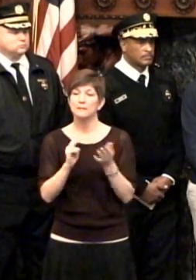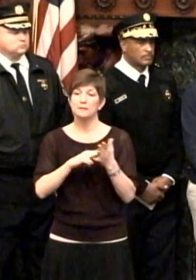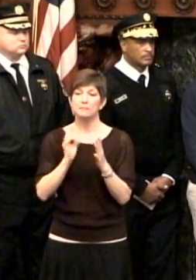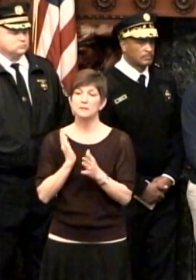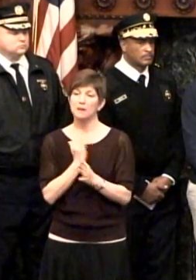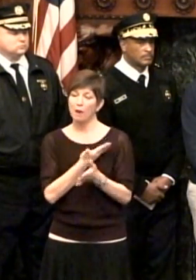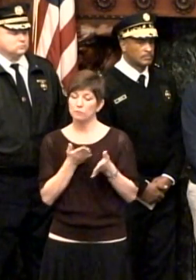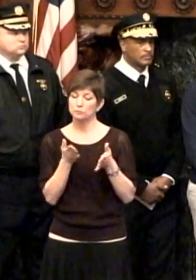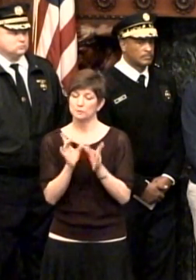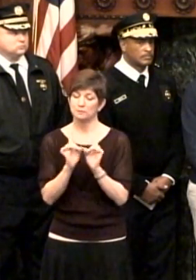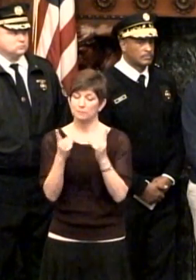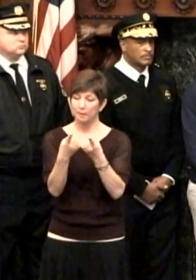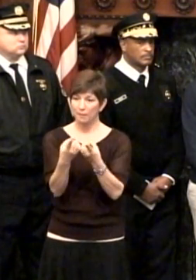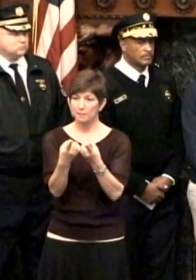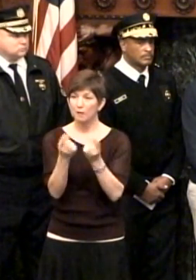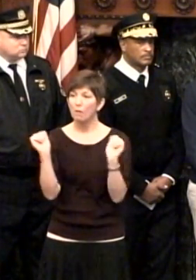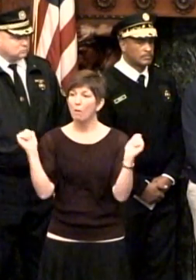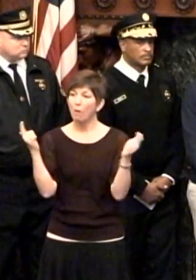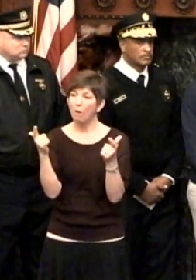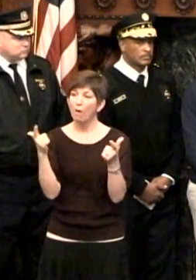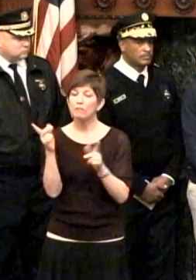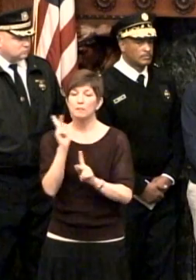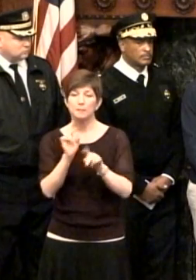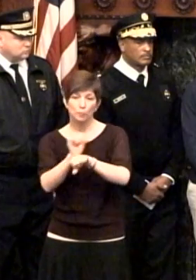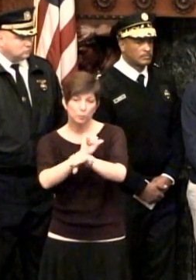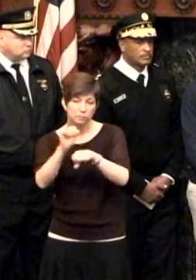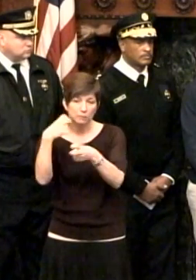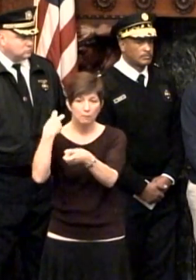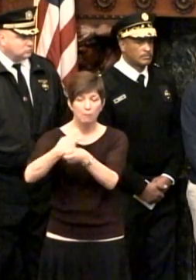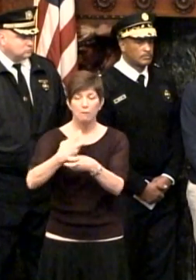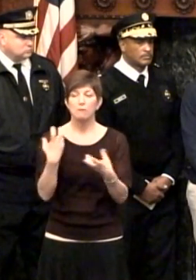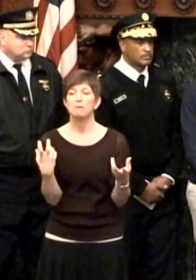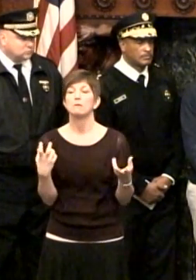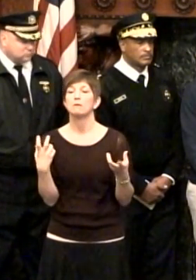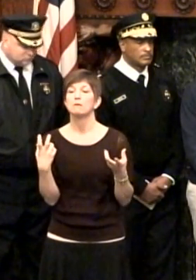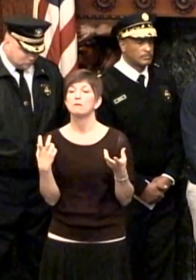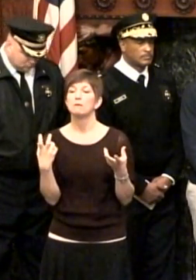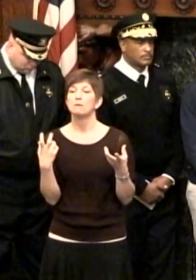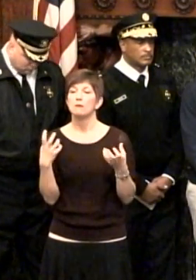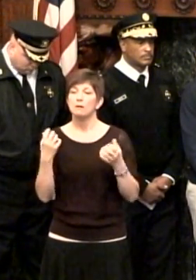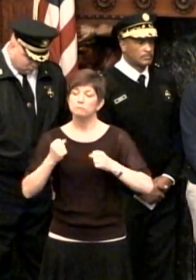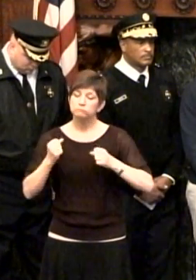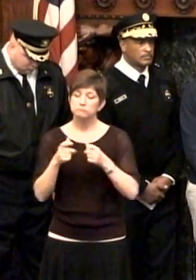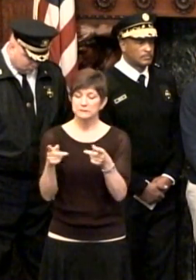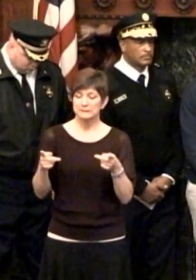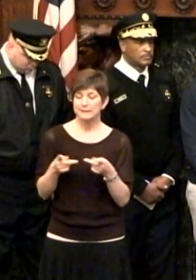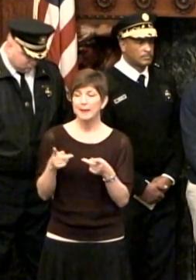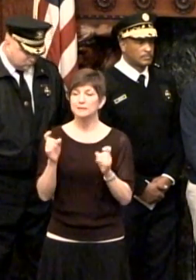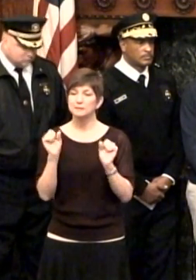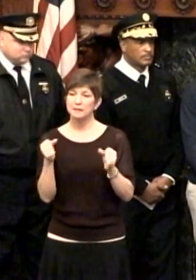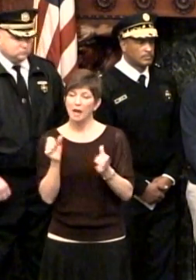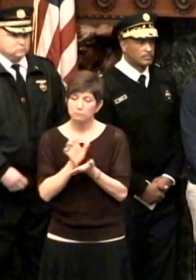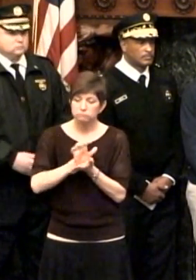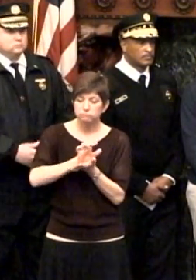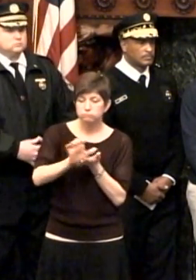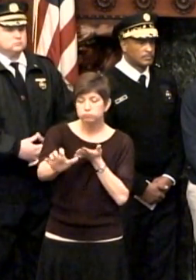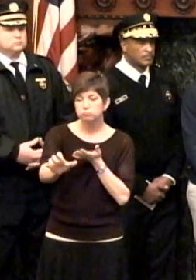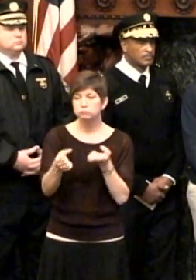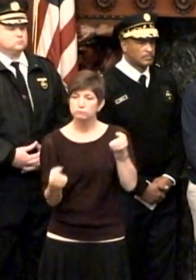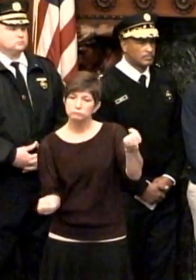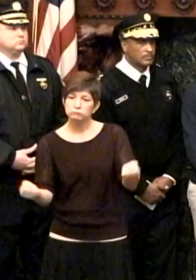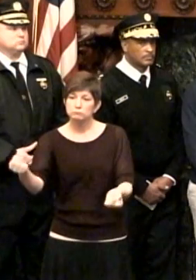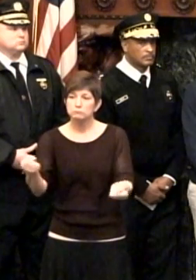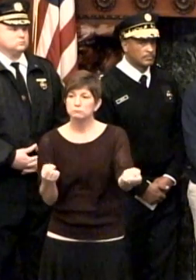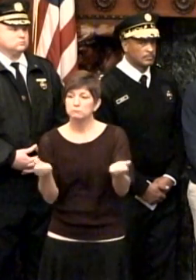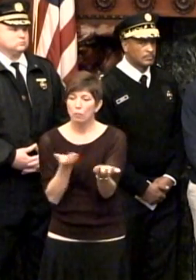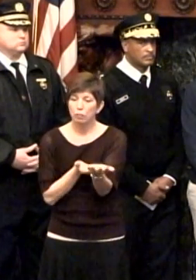Streets Department and all of the crews out there the space that they need, the room that they need, and the clear roadways to be